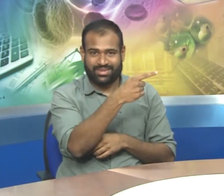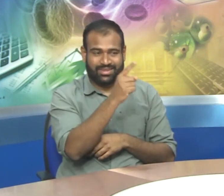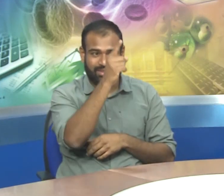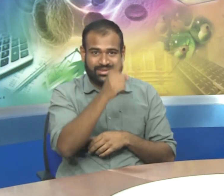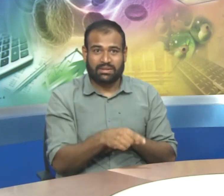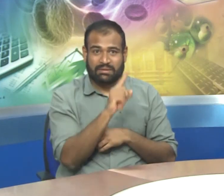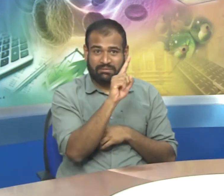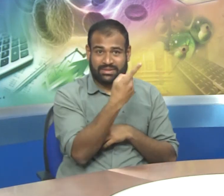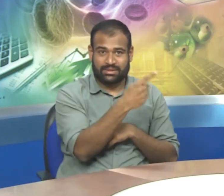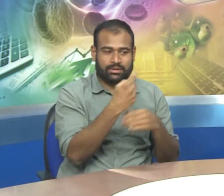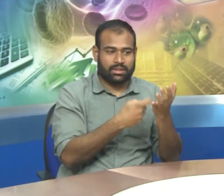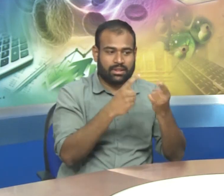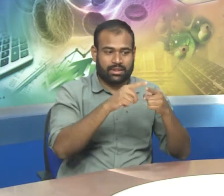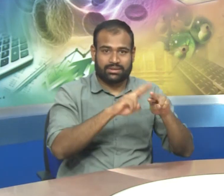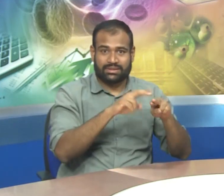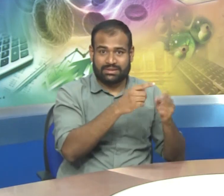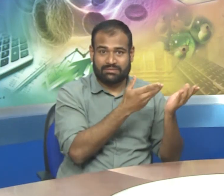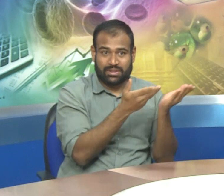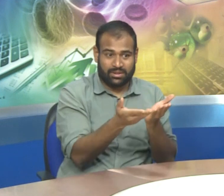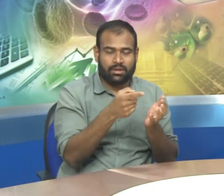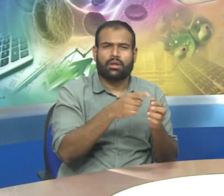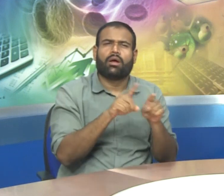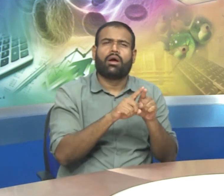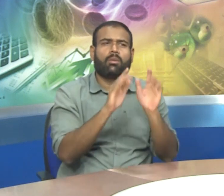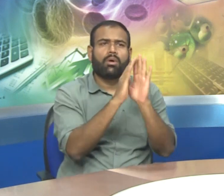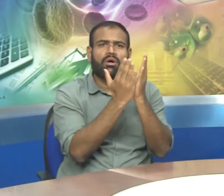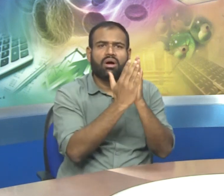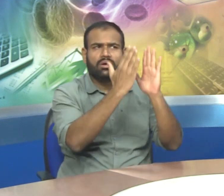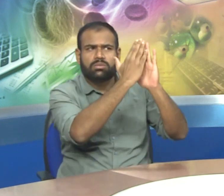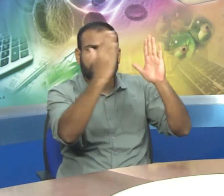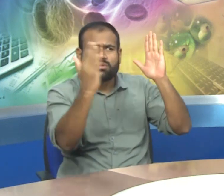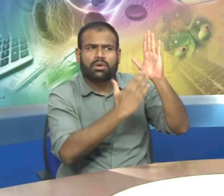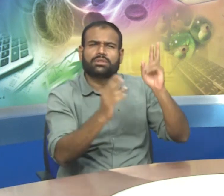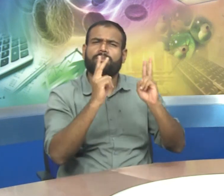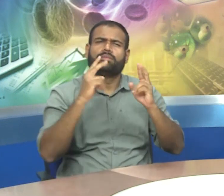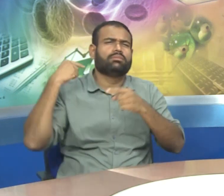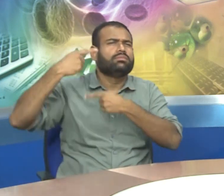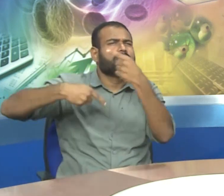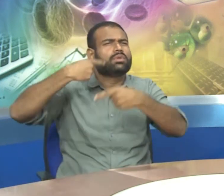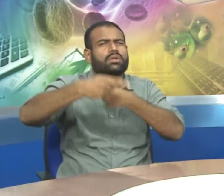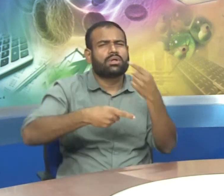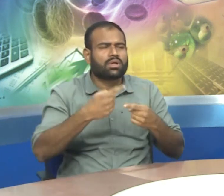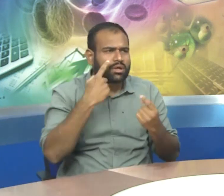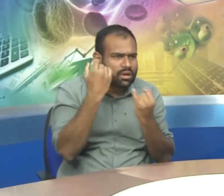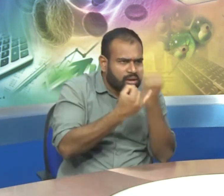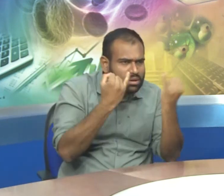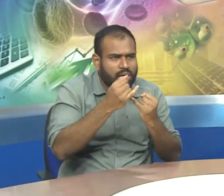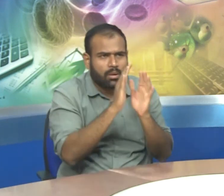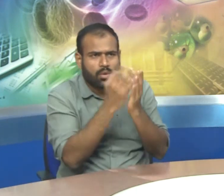Now you can see the two tables. The one is reference service and the another is information